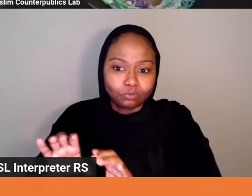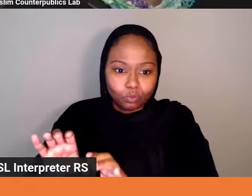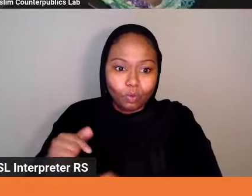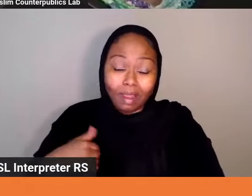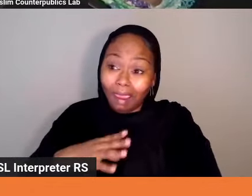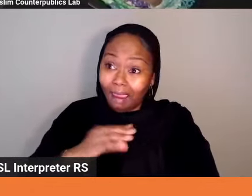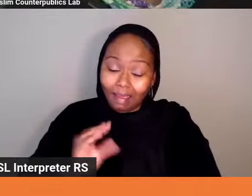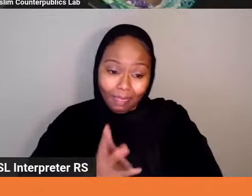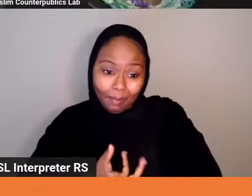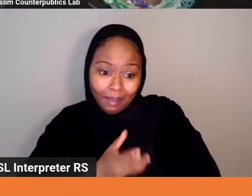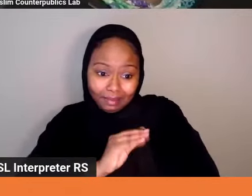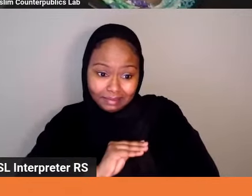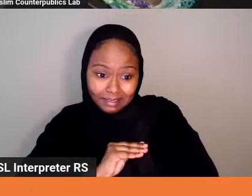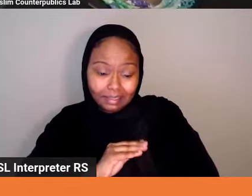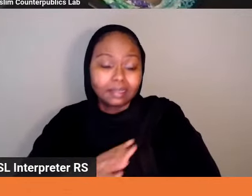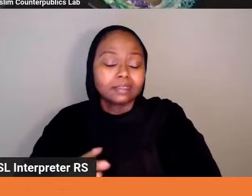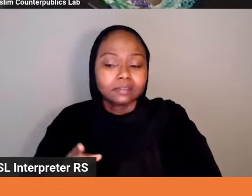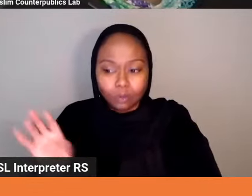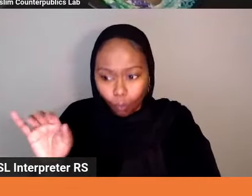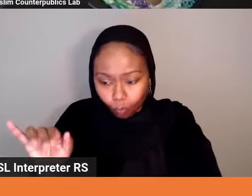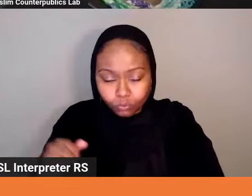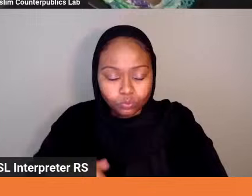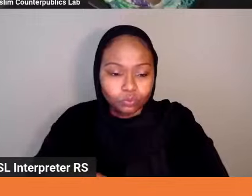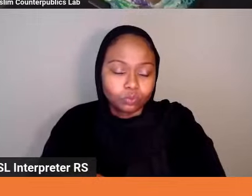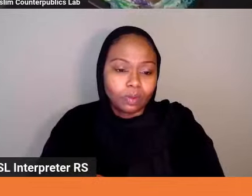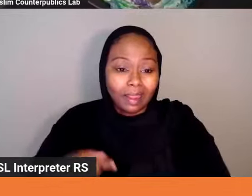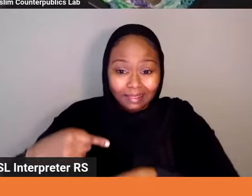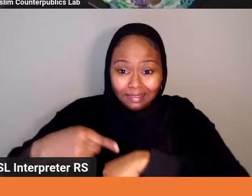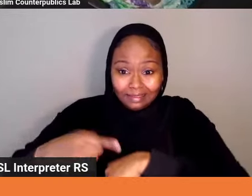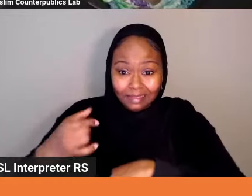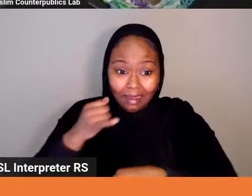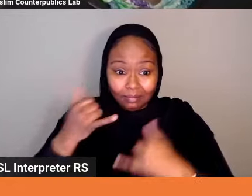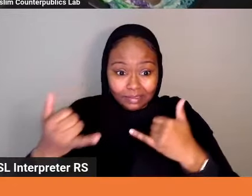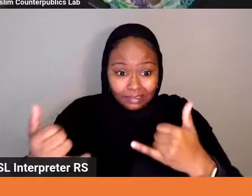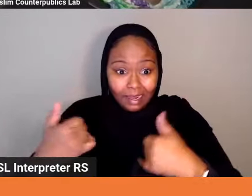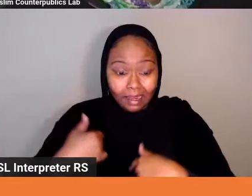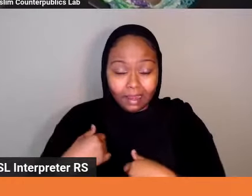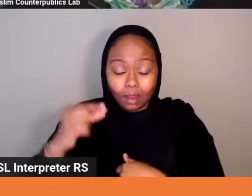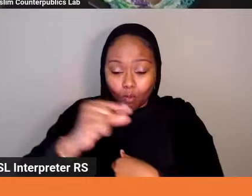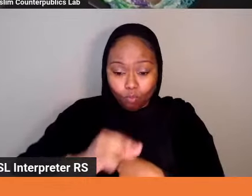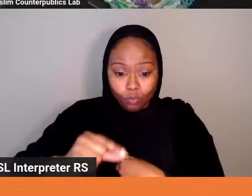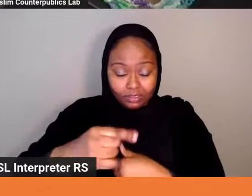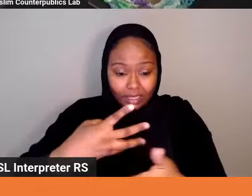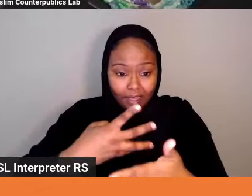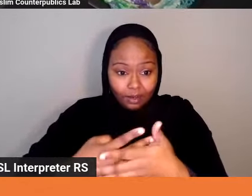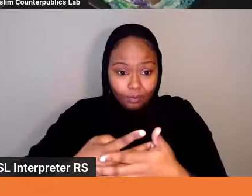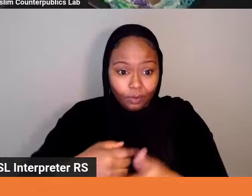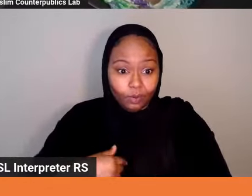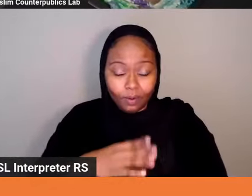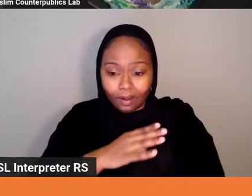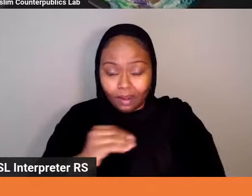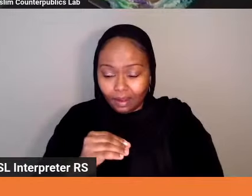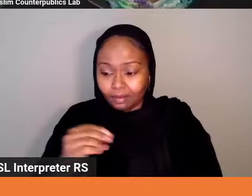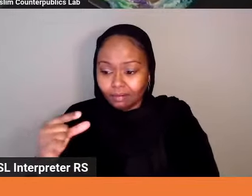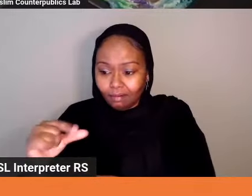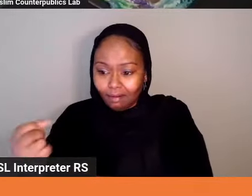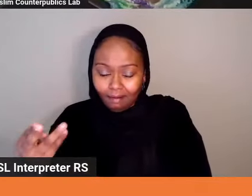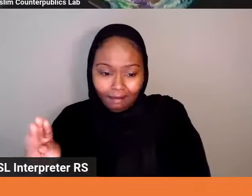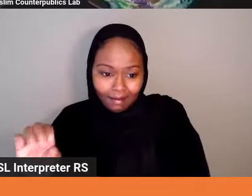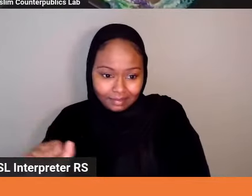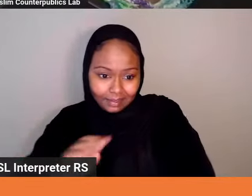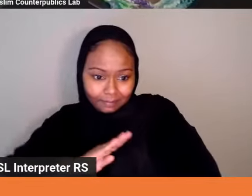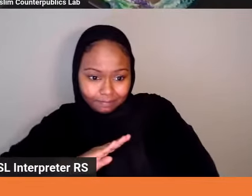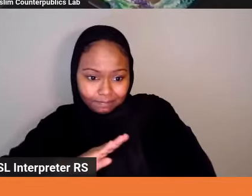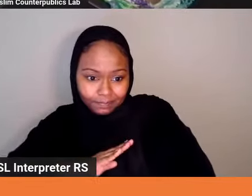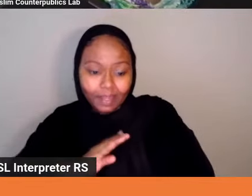both natural and imperative at this moment in time. Moreover, Guantanamo, Abu Ghraib, and Gaza all have